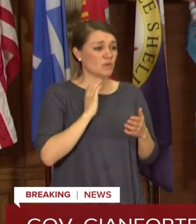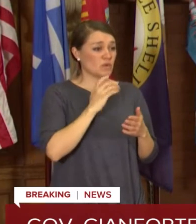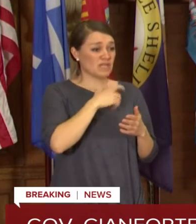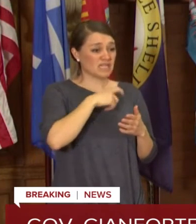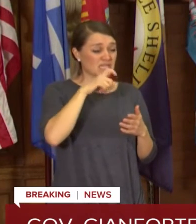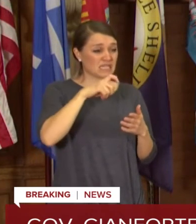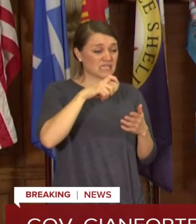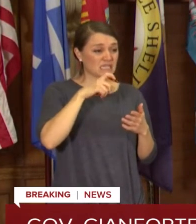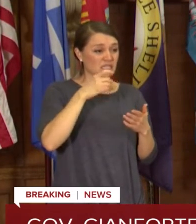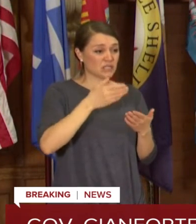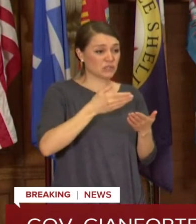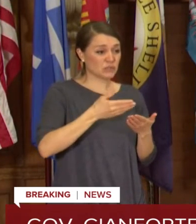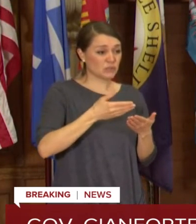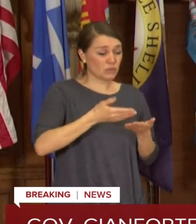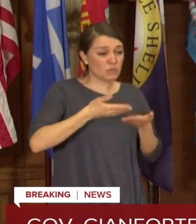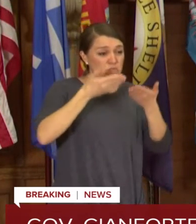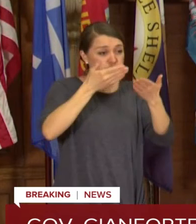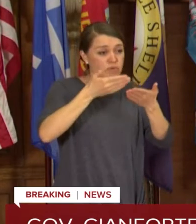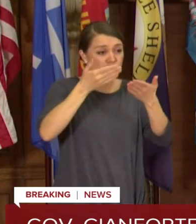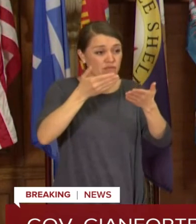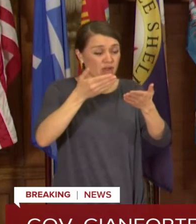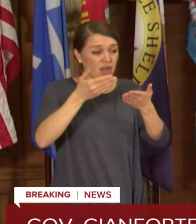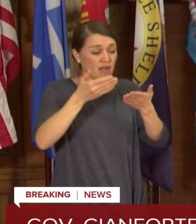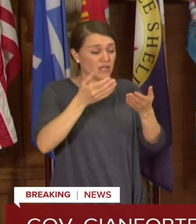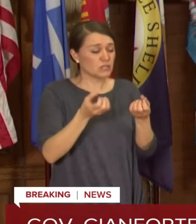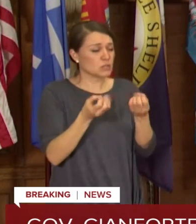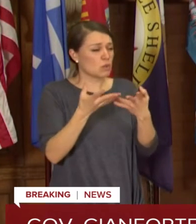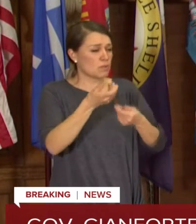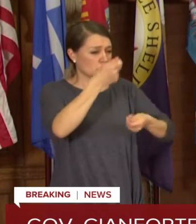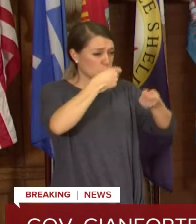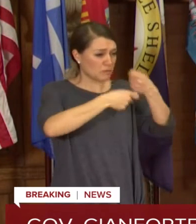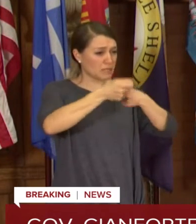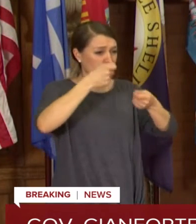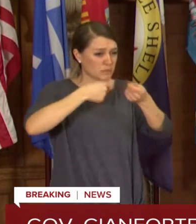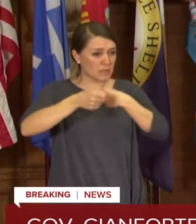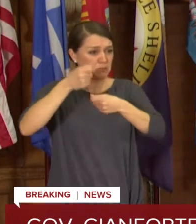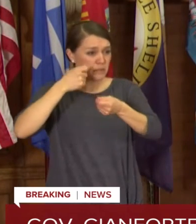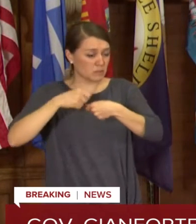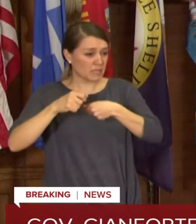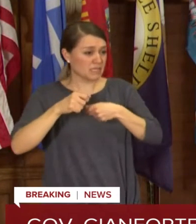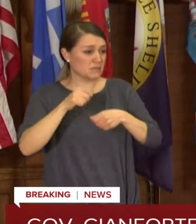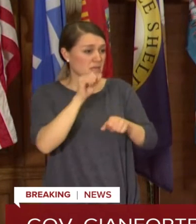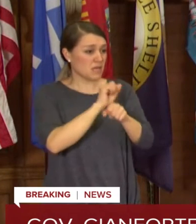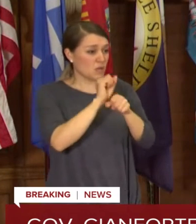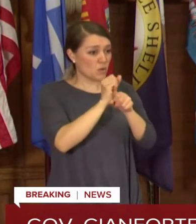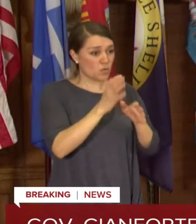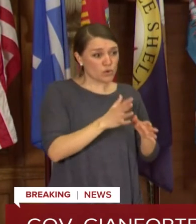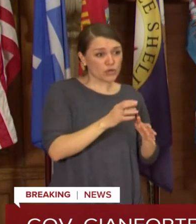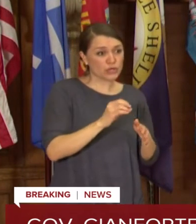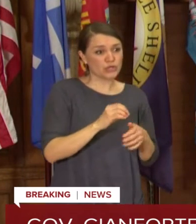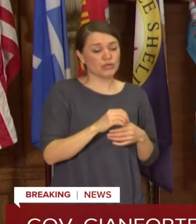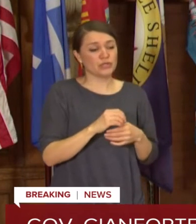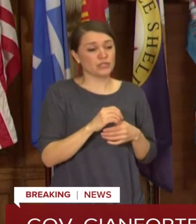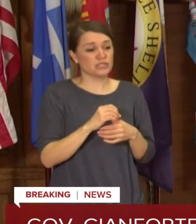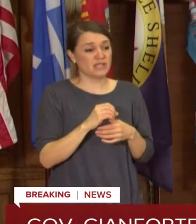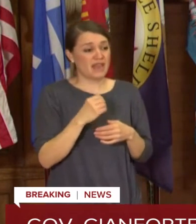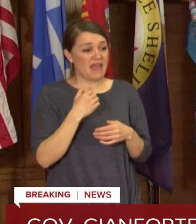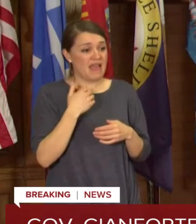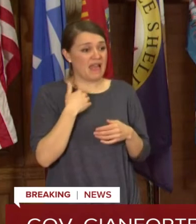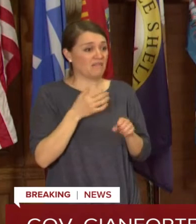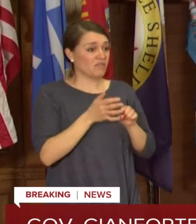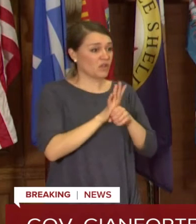personnel for our medical and long-term care facilities whose staff were out with COVID or were in quarantine due to